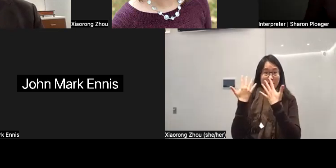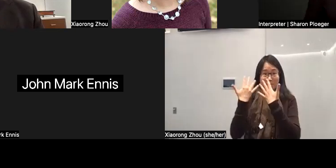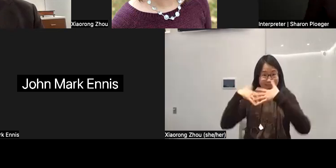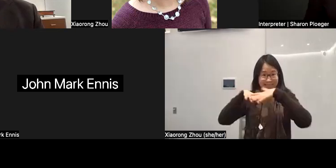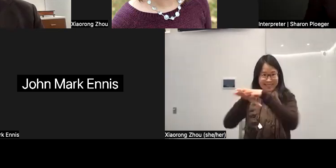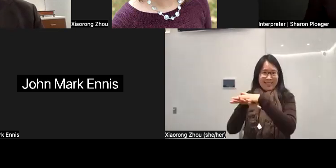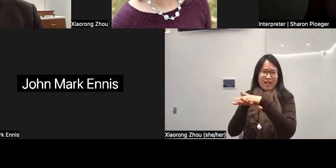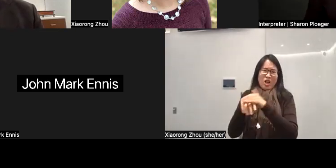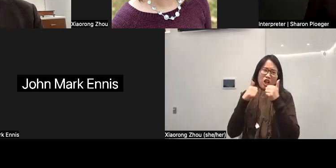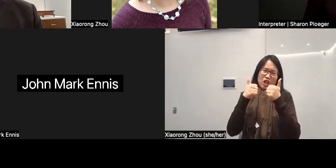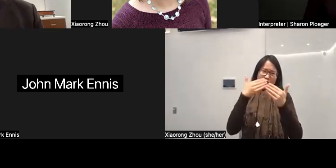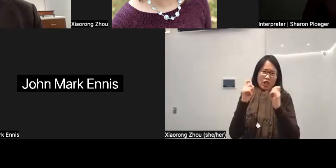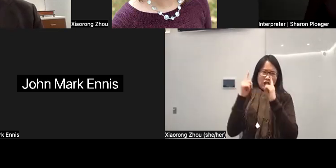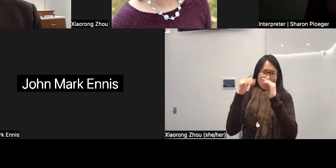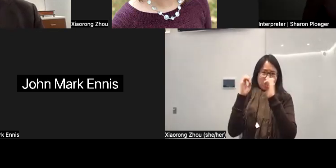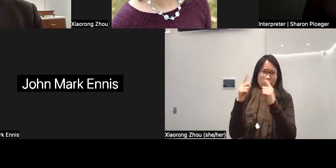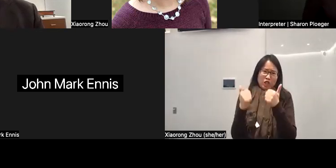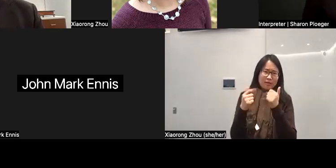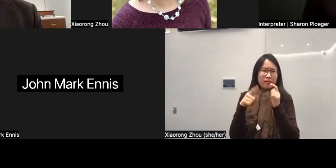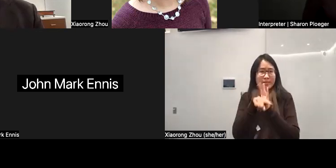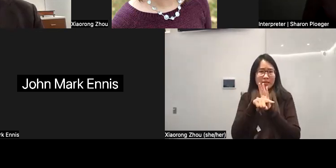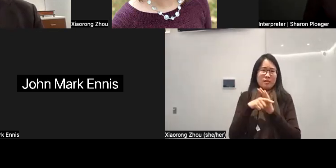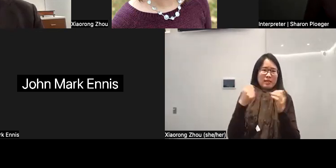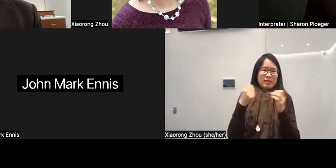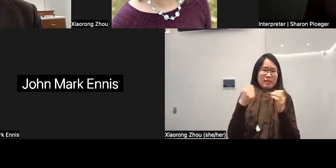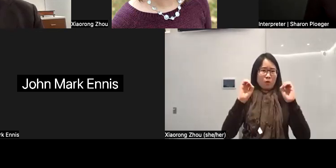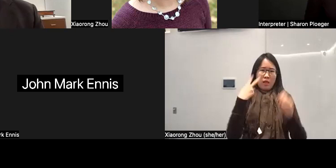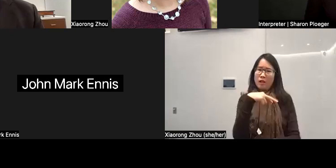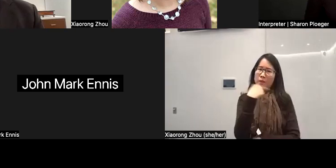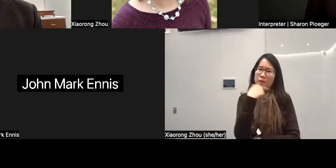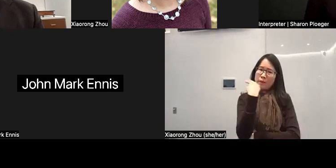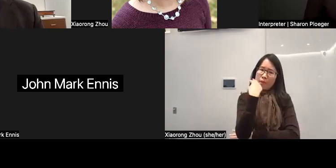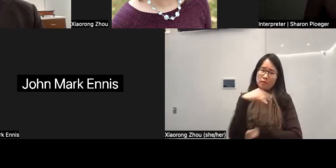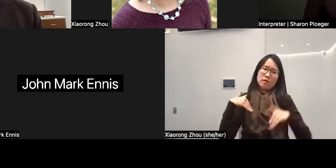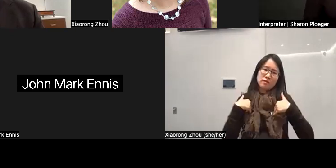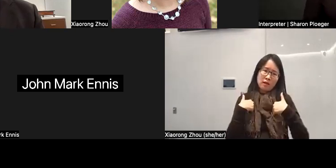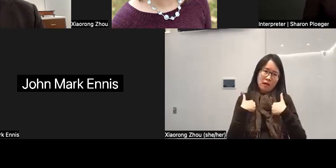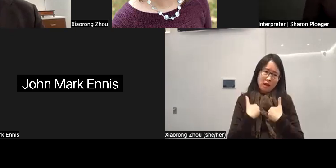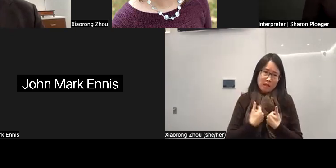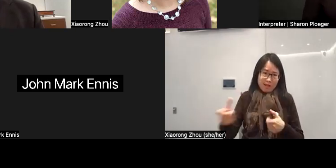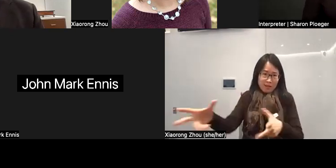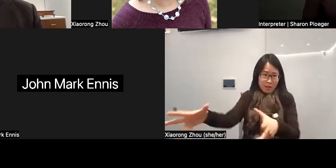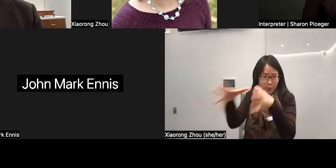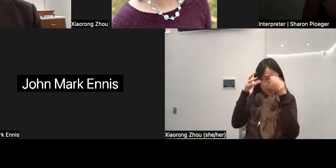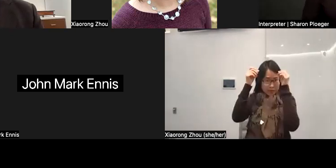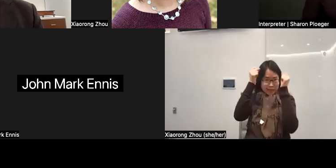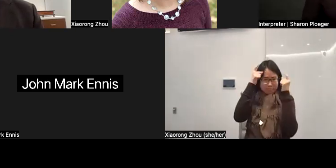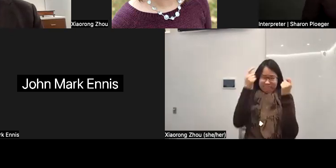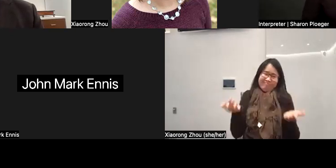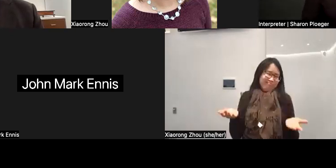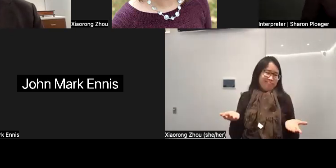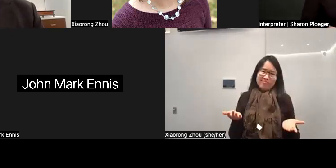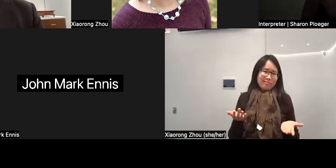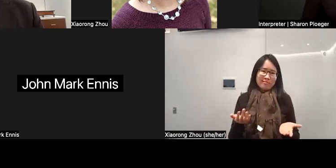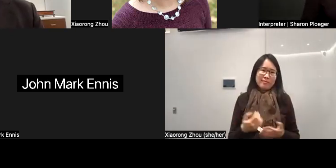that population. Mainstream schools are good. The education is great, but the social part is